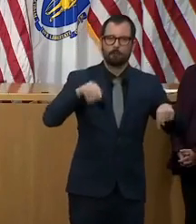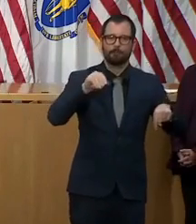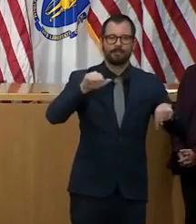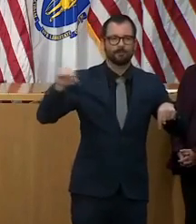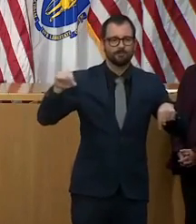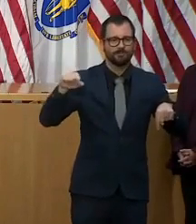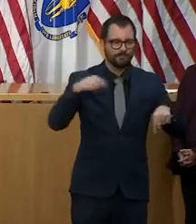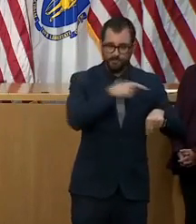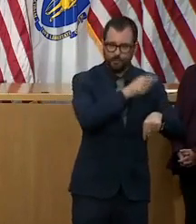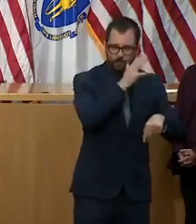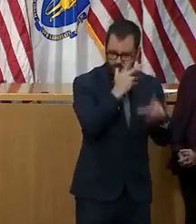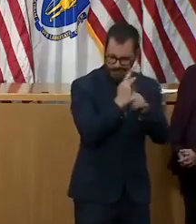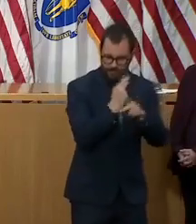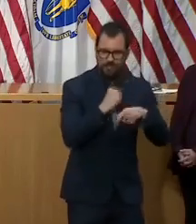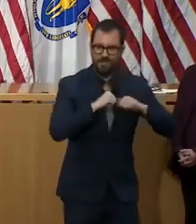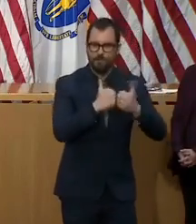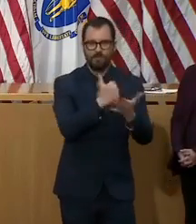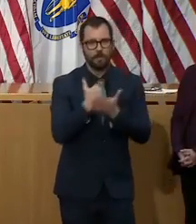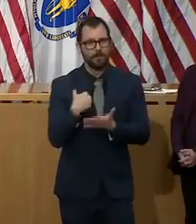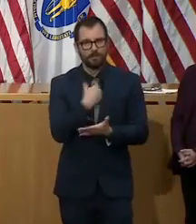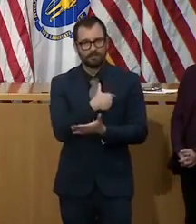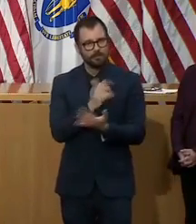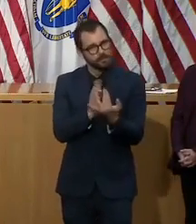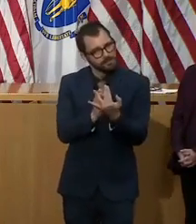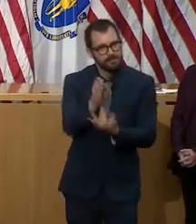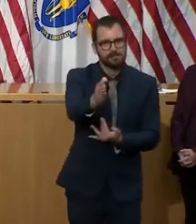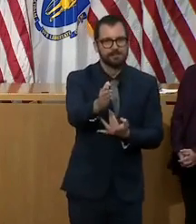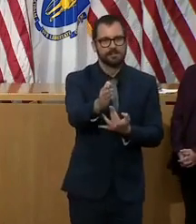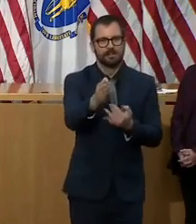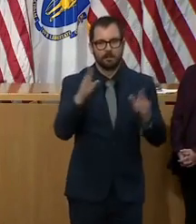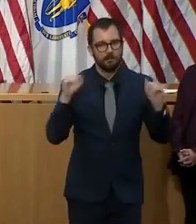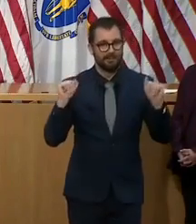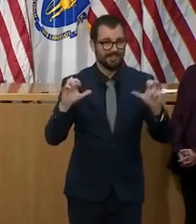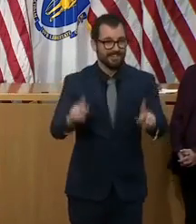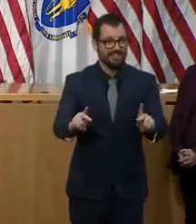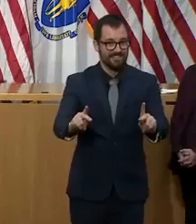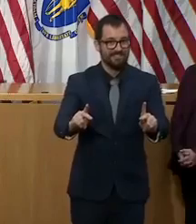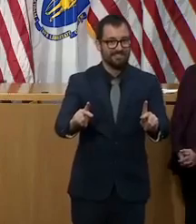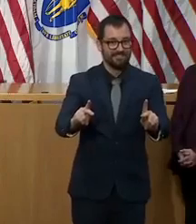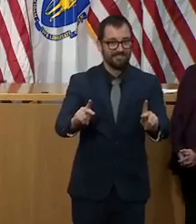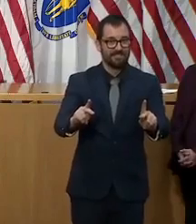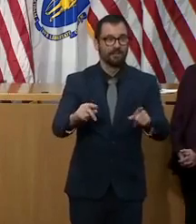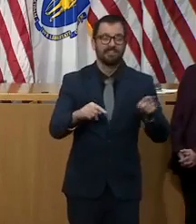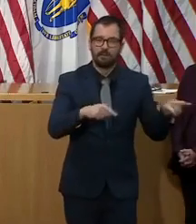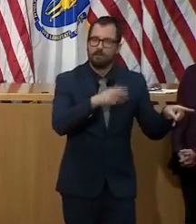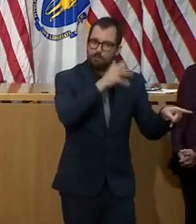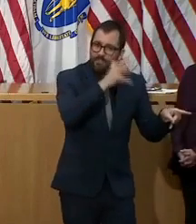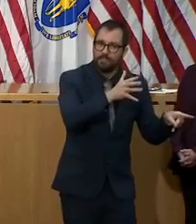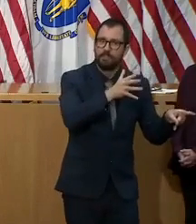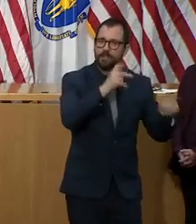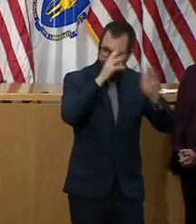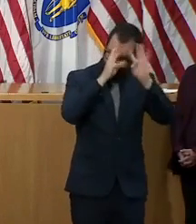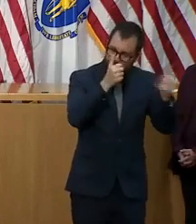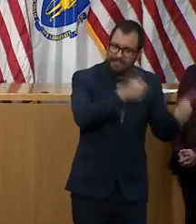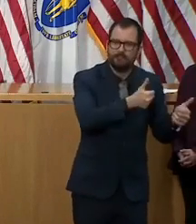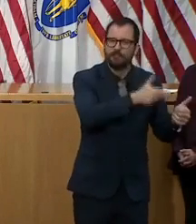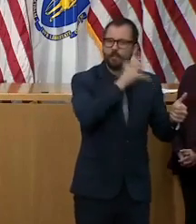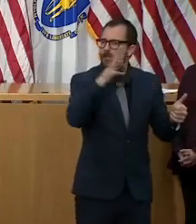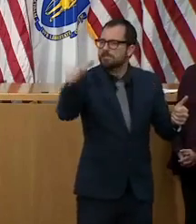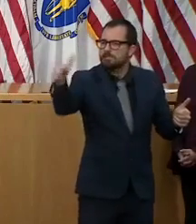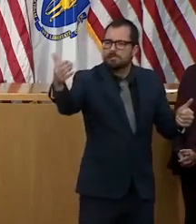do a lot of listening to our Main Street businesses, our small business owners. We'll listen to the best